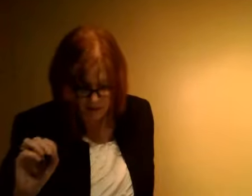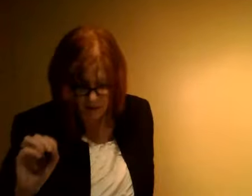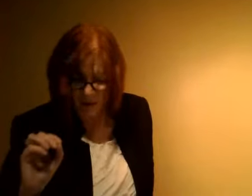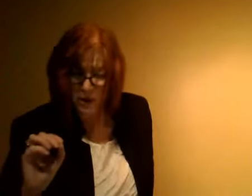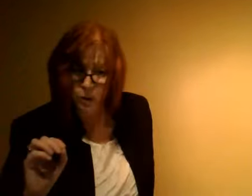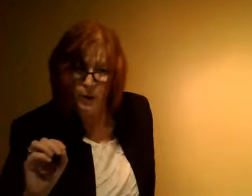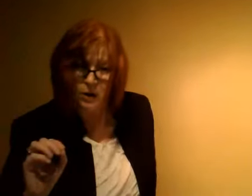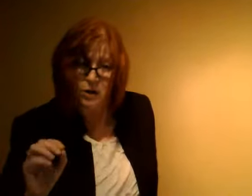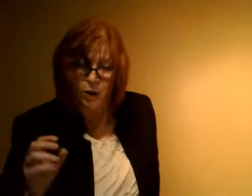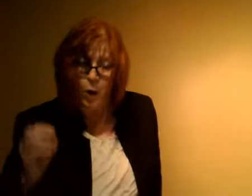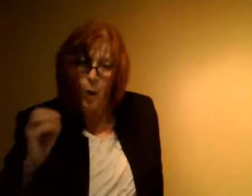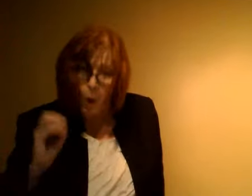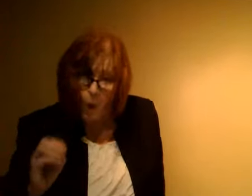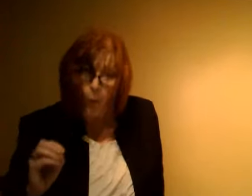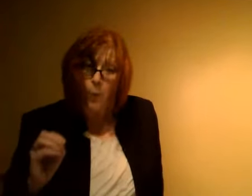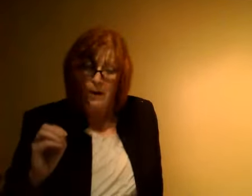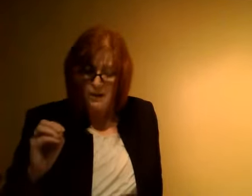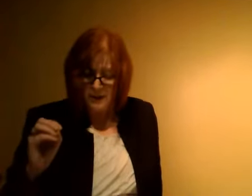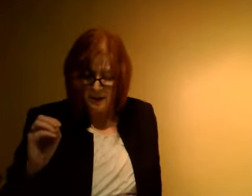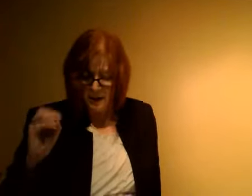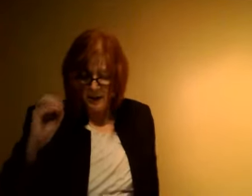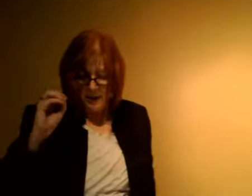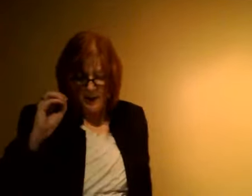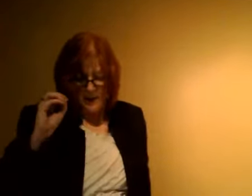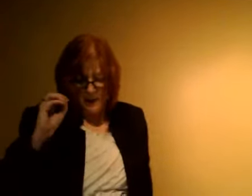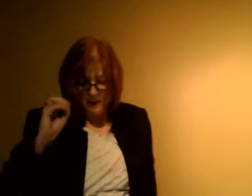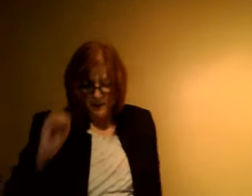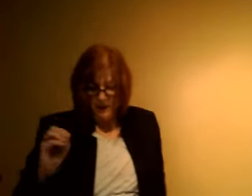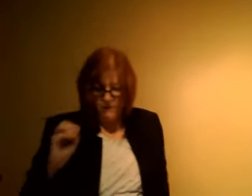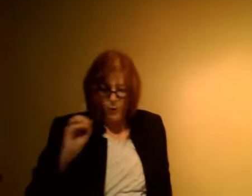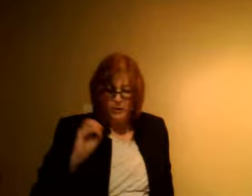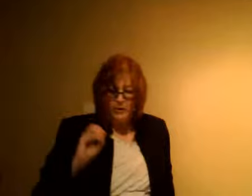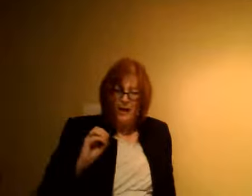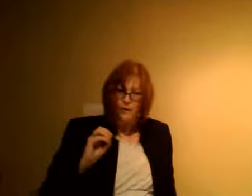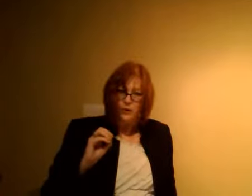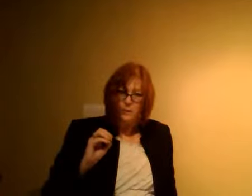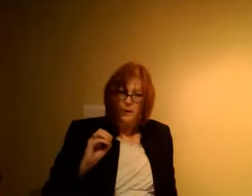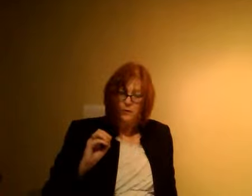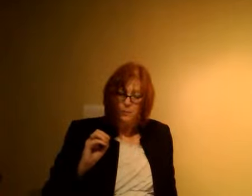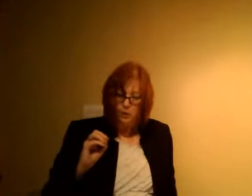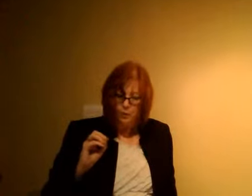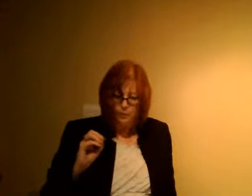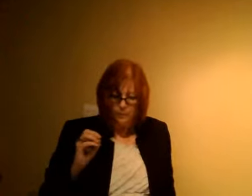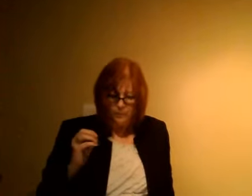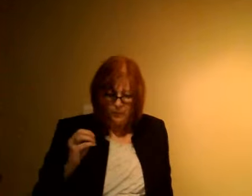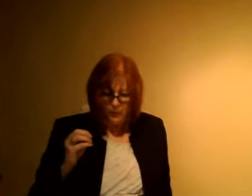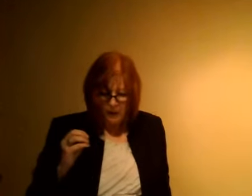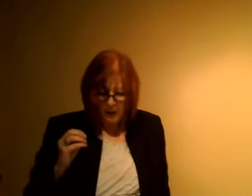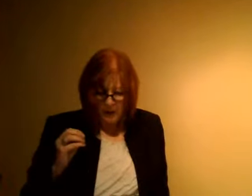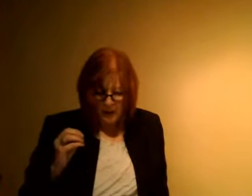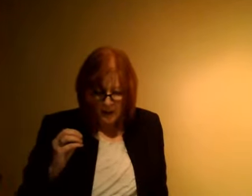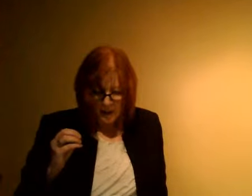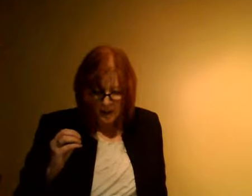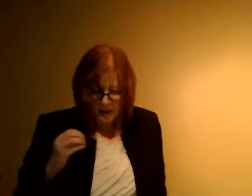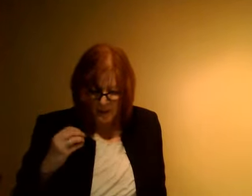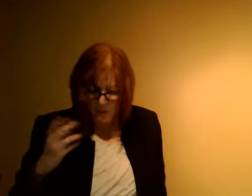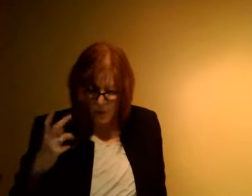particular situation always evokes that response from you? If some of